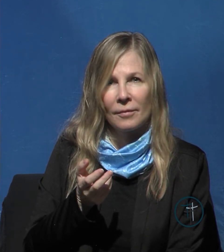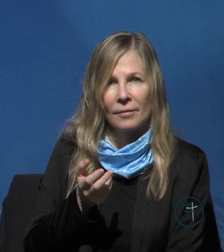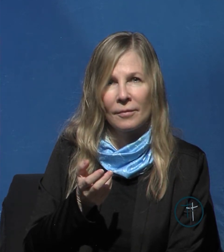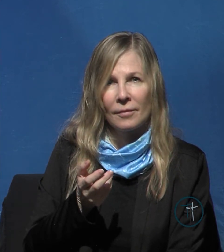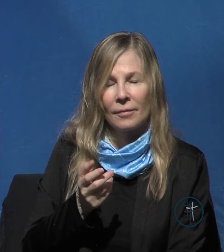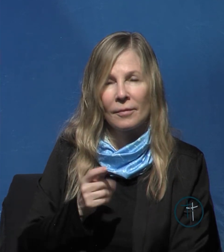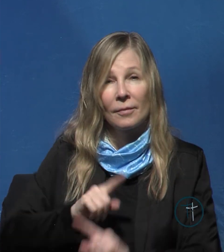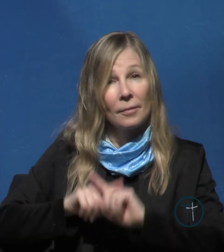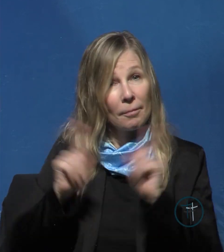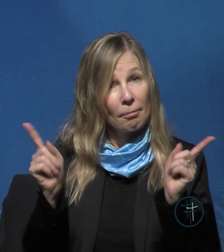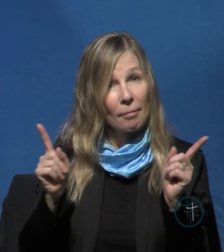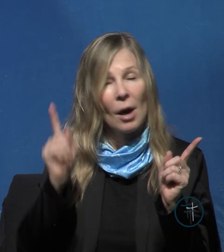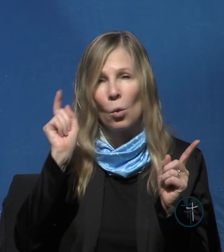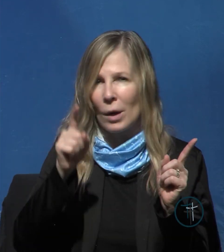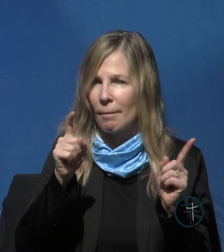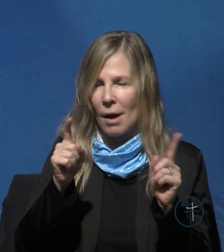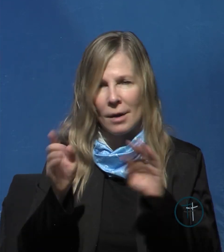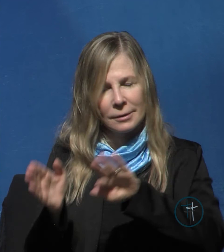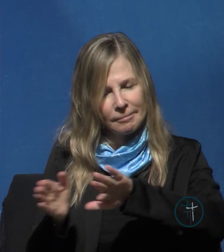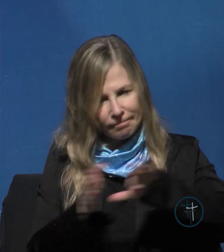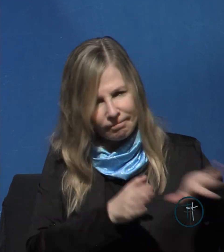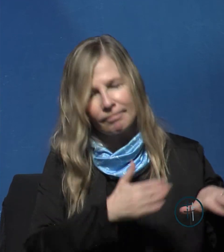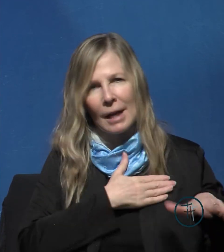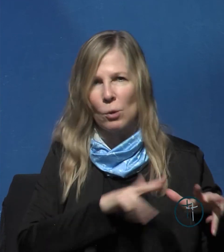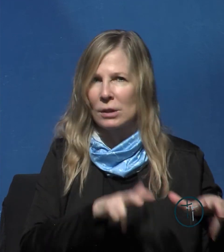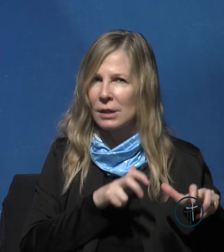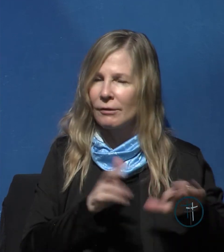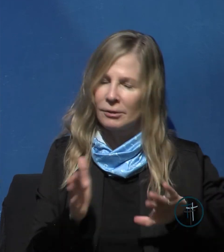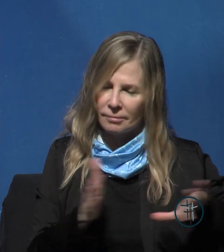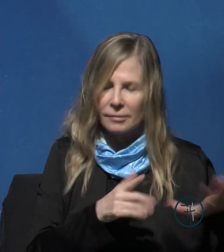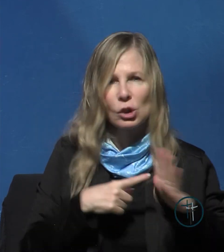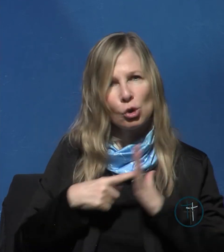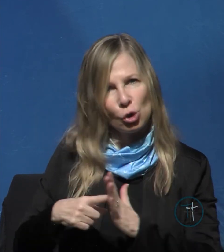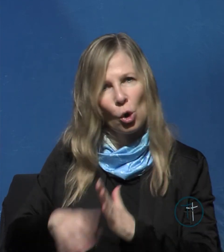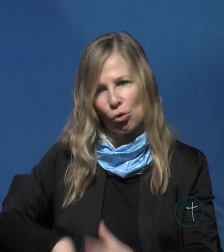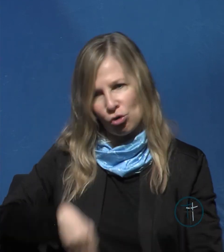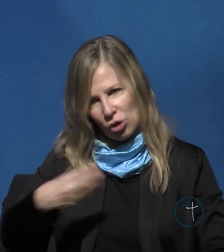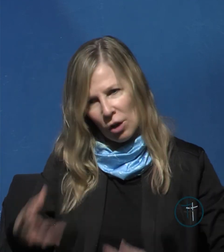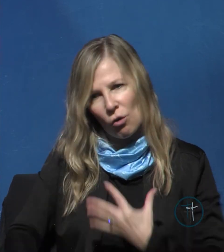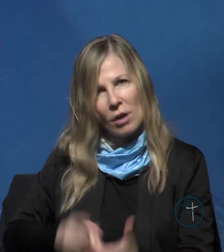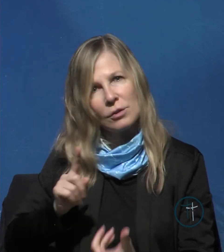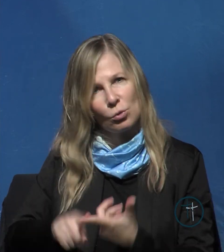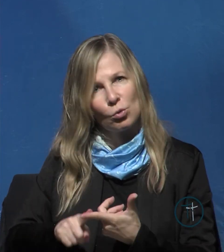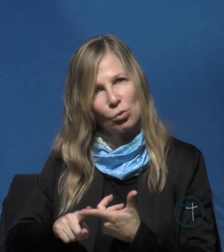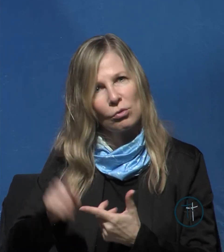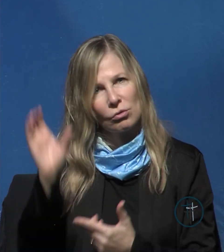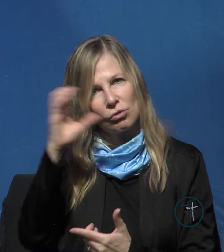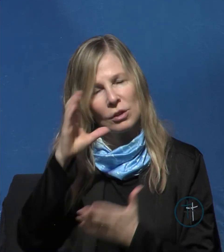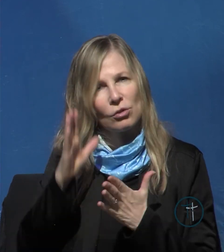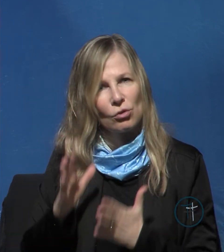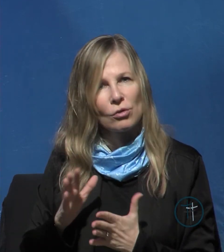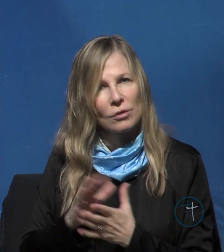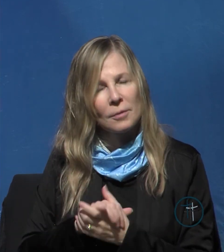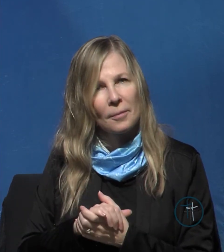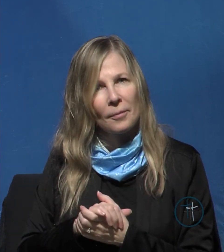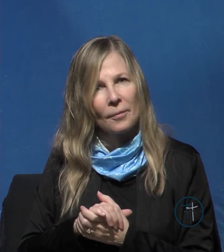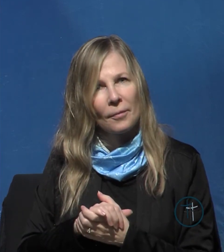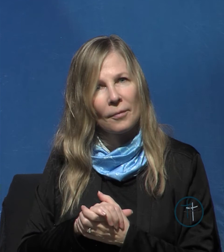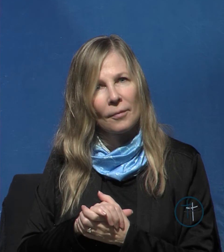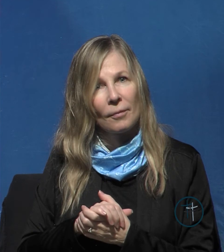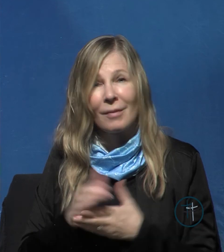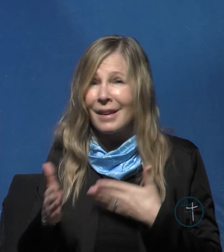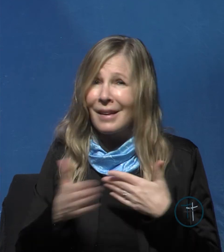But we have to overcome our selfishness and show generosity towards strangers. Now again, even